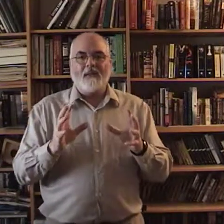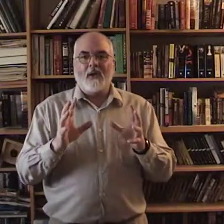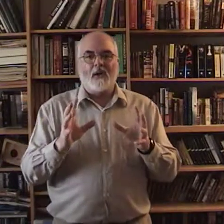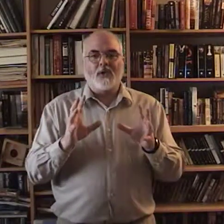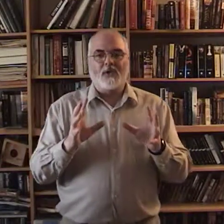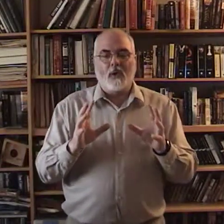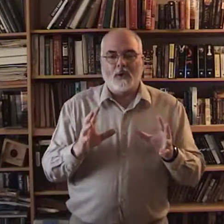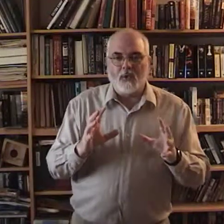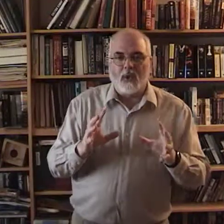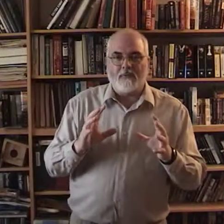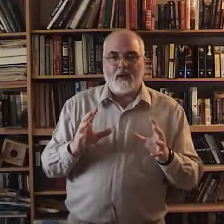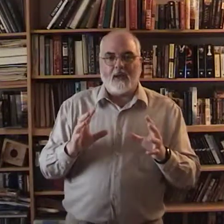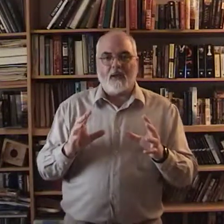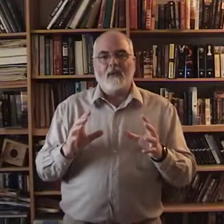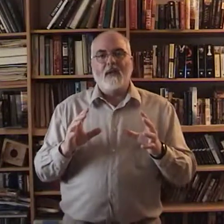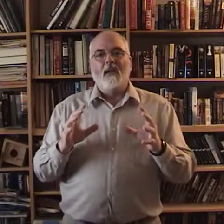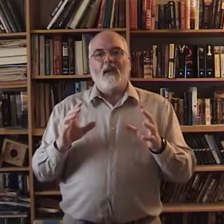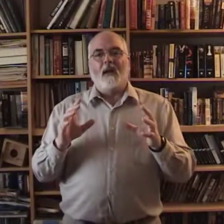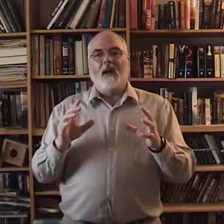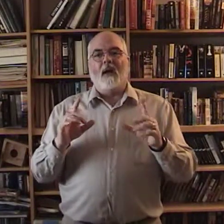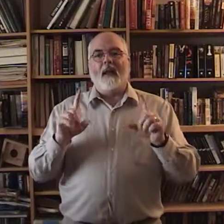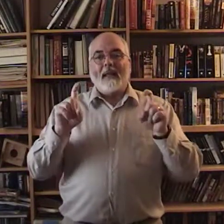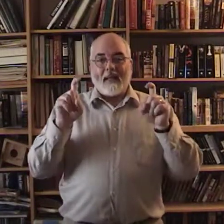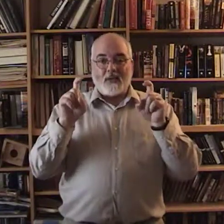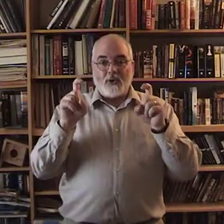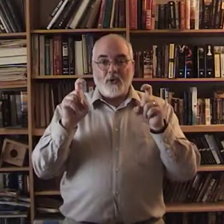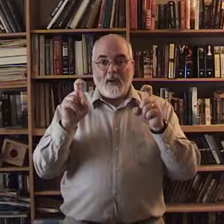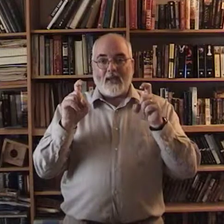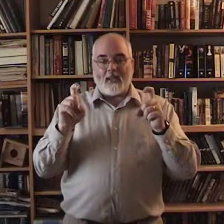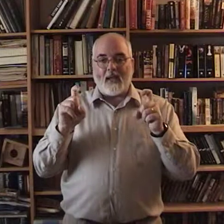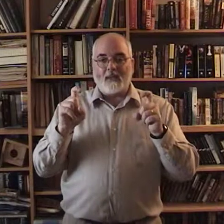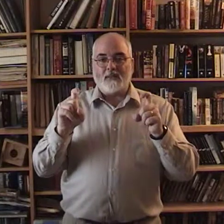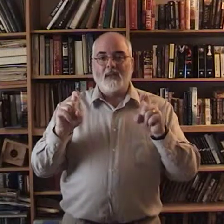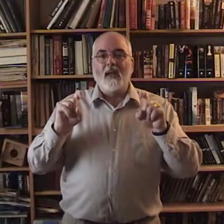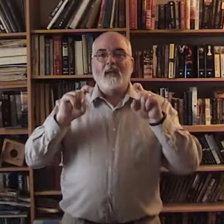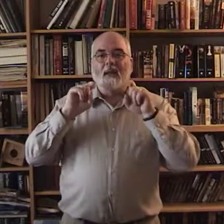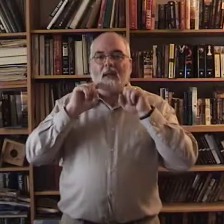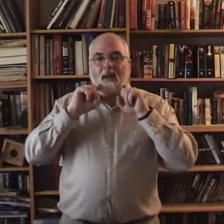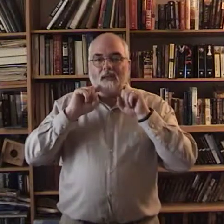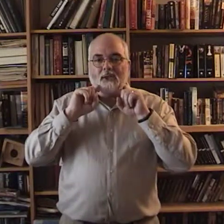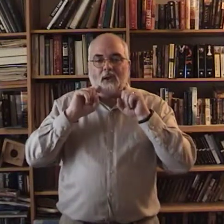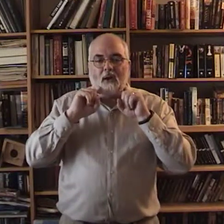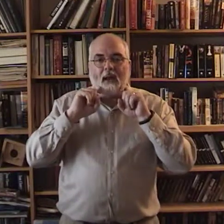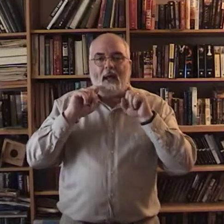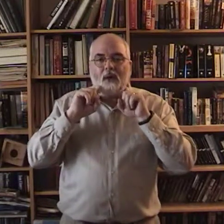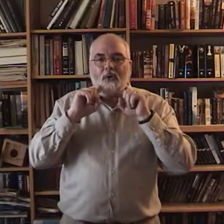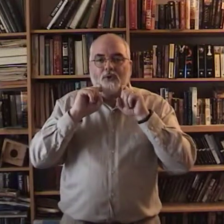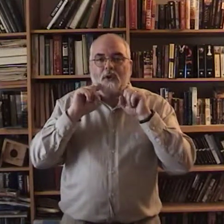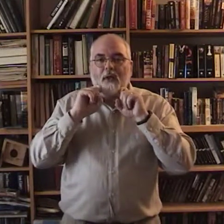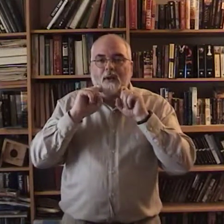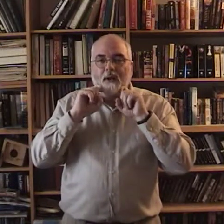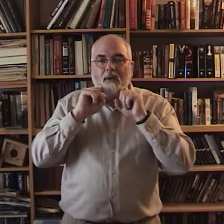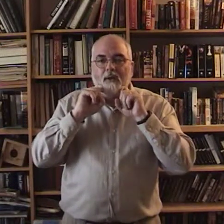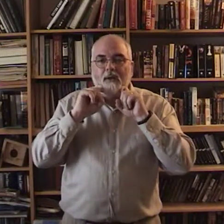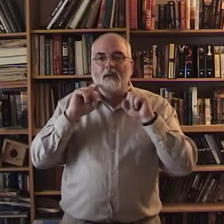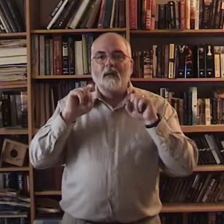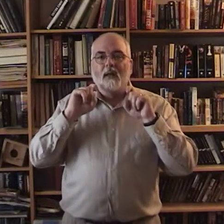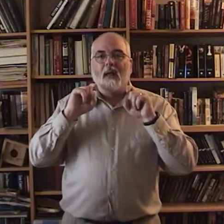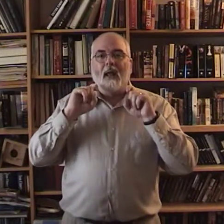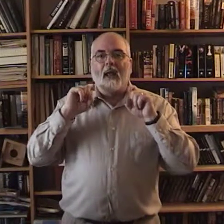Difficult to show this one on video. It's two X hands. They kind of start at your chin here. And